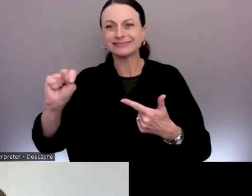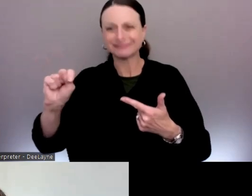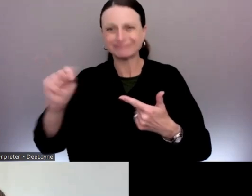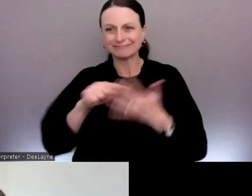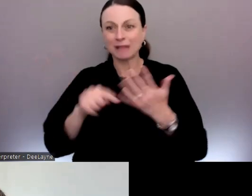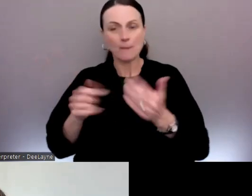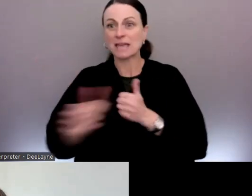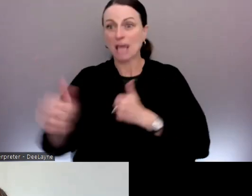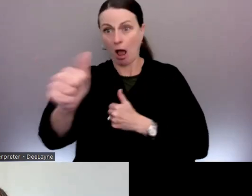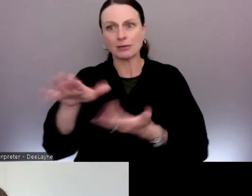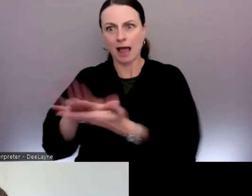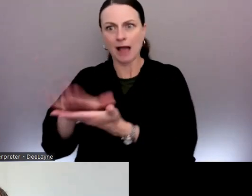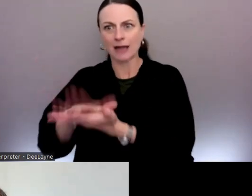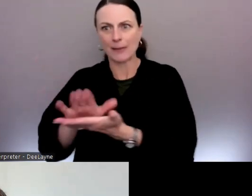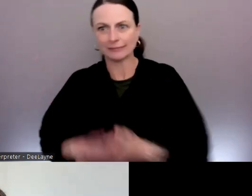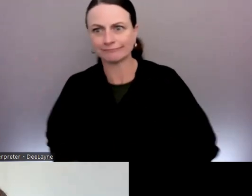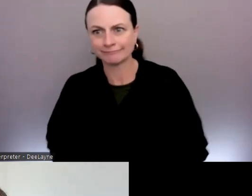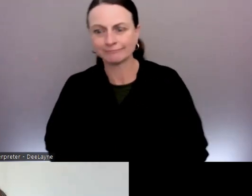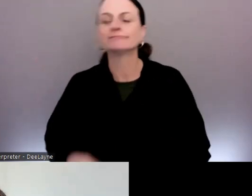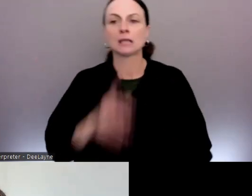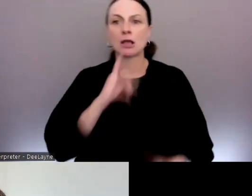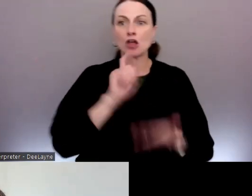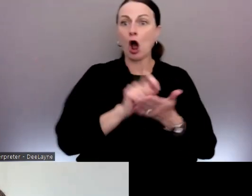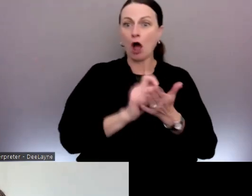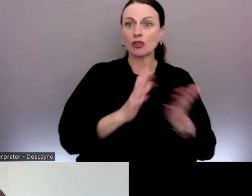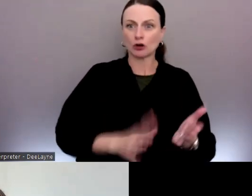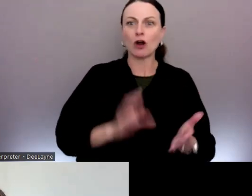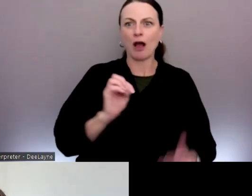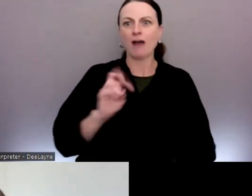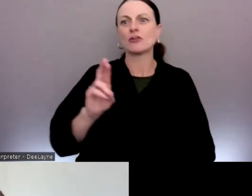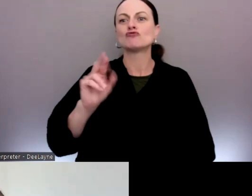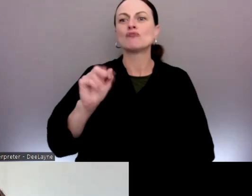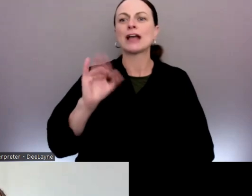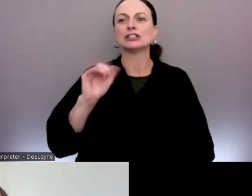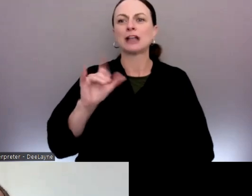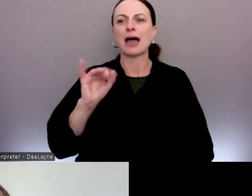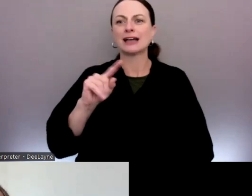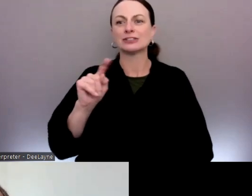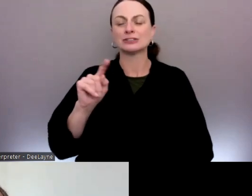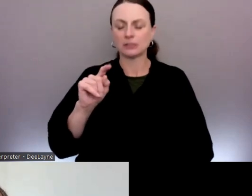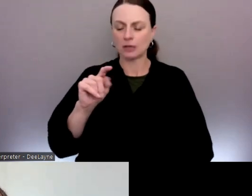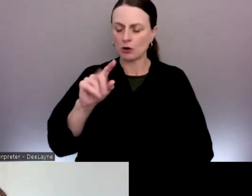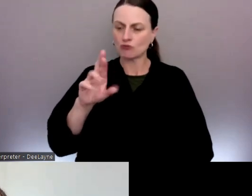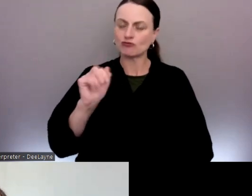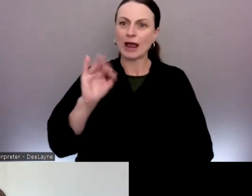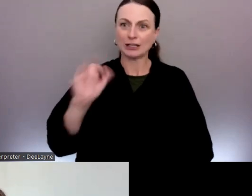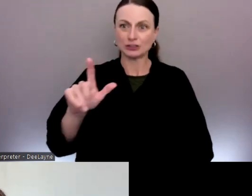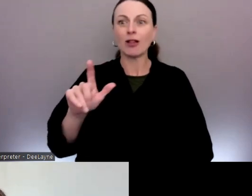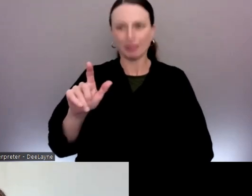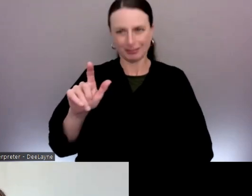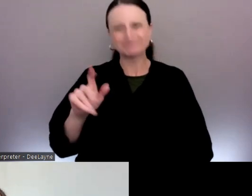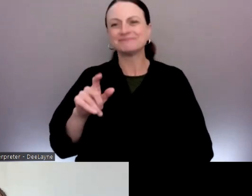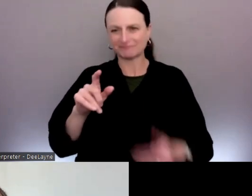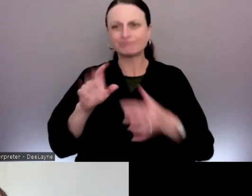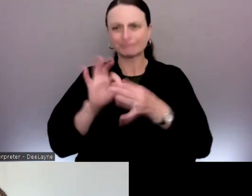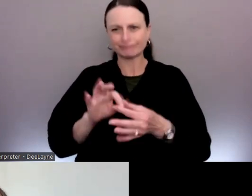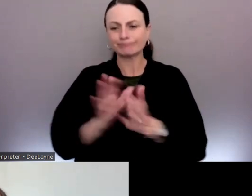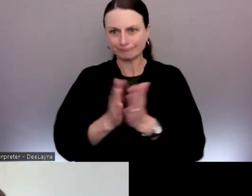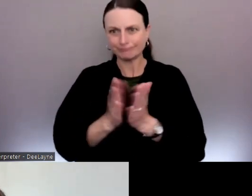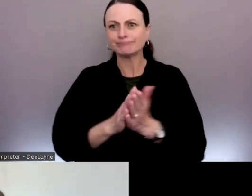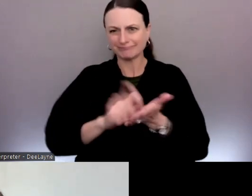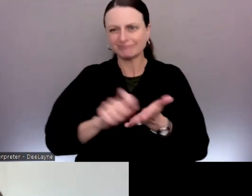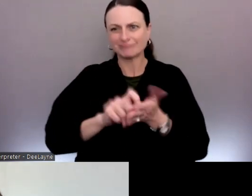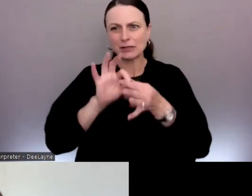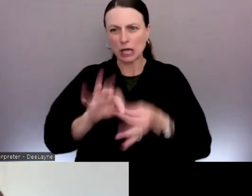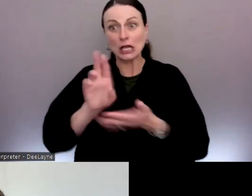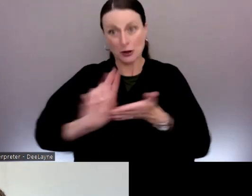Black Racialization and Resistance at an Elite University, and her current research and writing examines Black studies